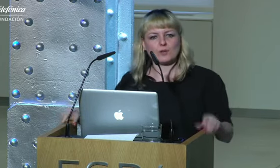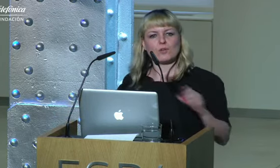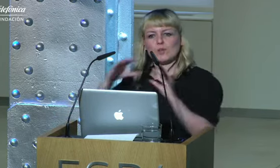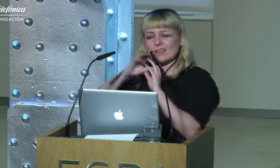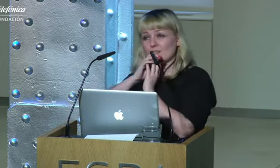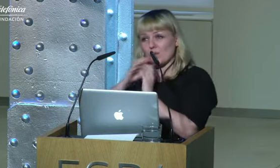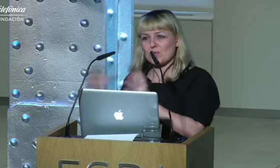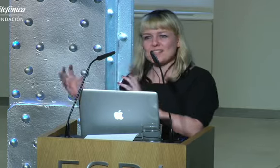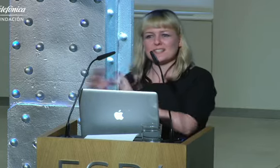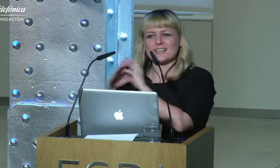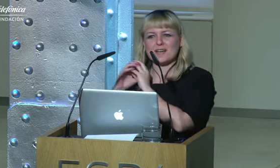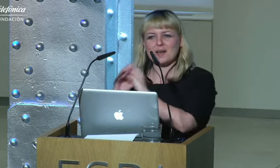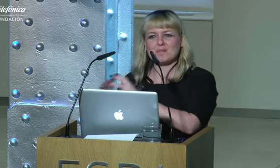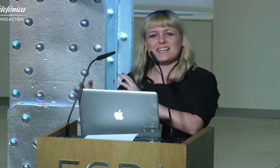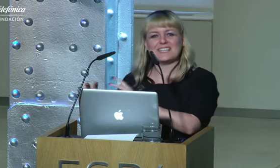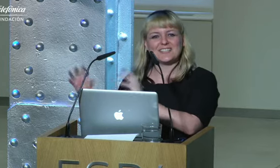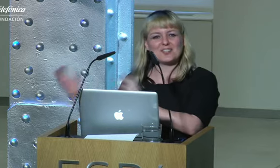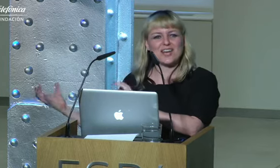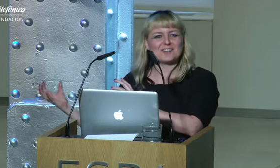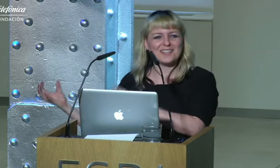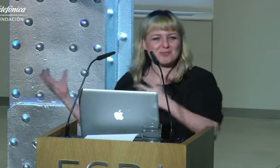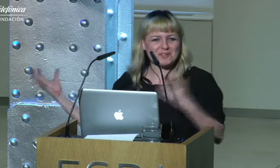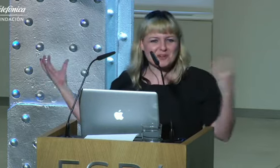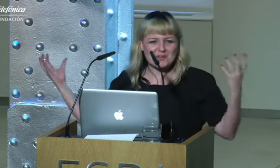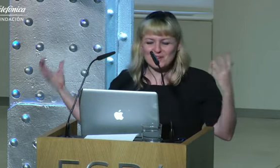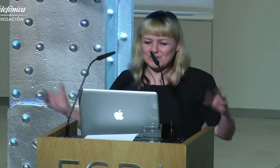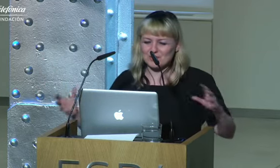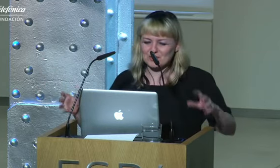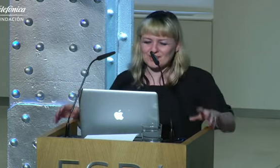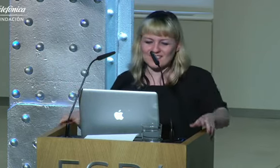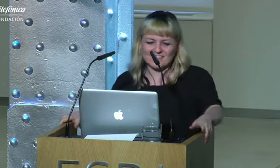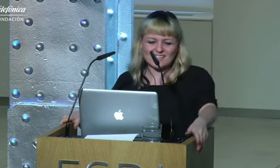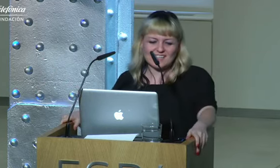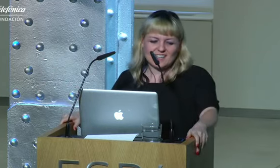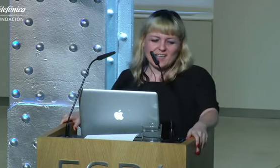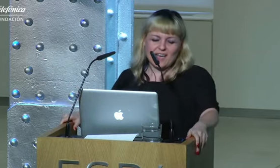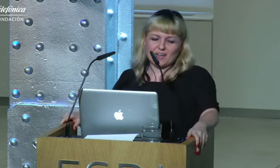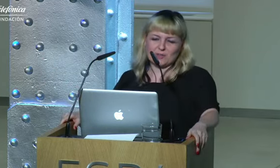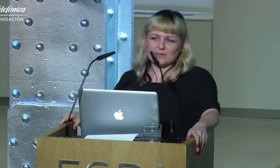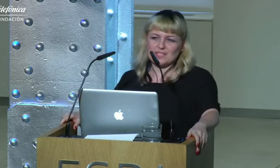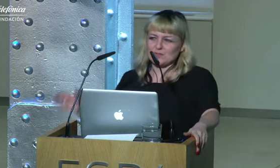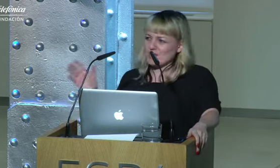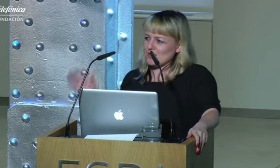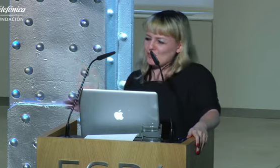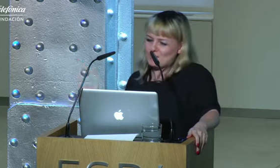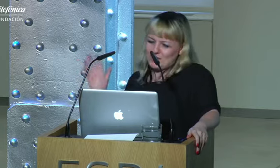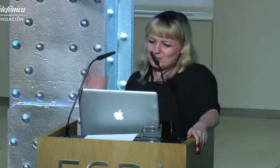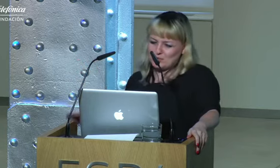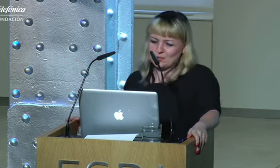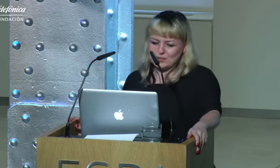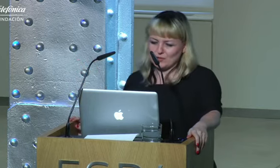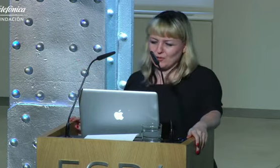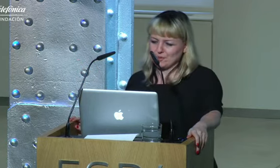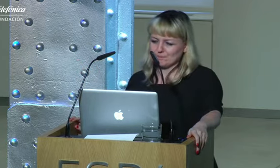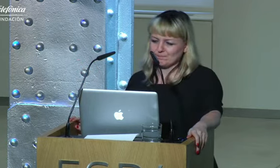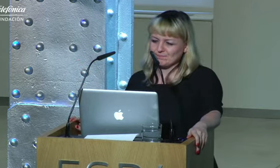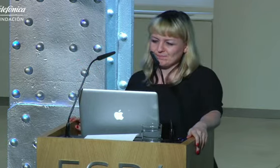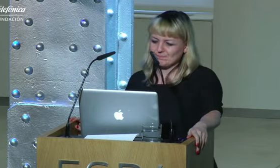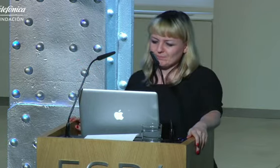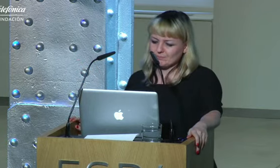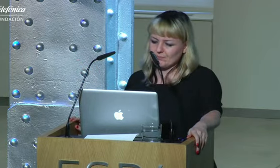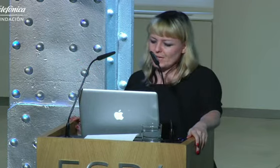not always just a meaningless channel, as we know, of course, with our years of research with Marshall McLuhan and so on.